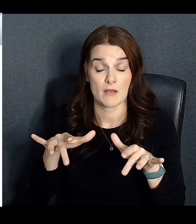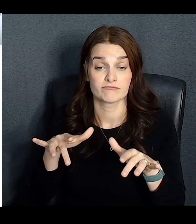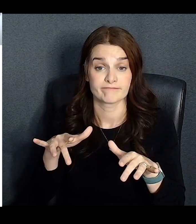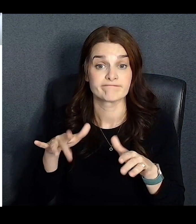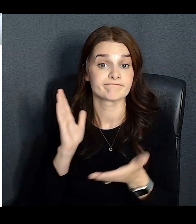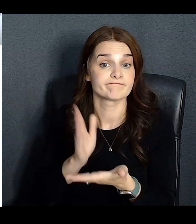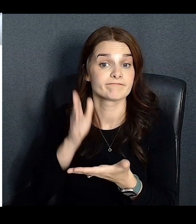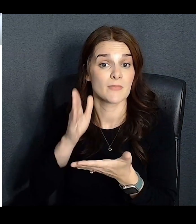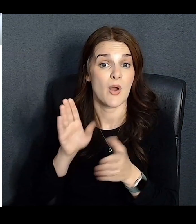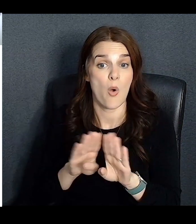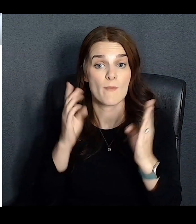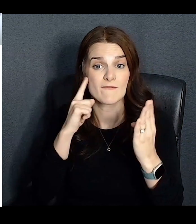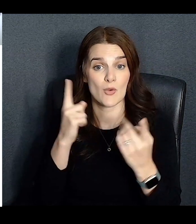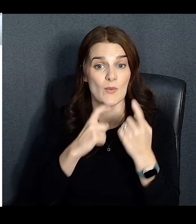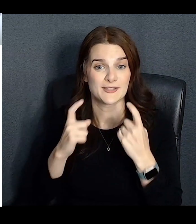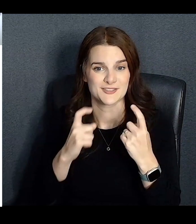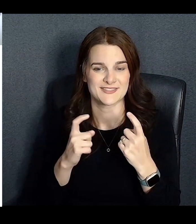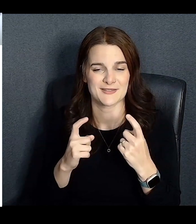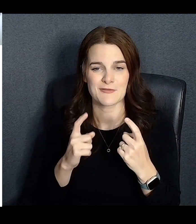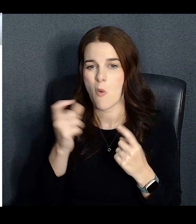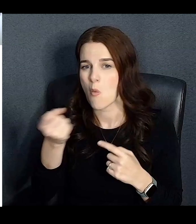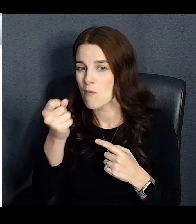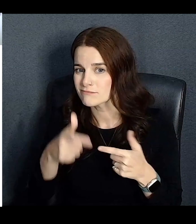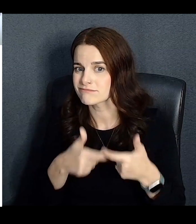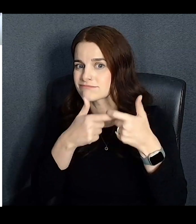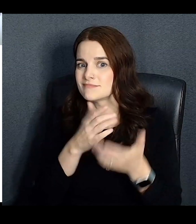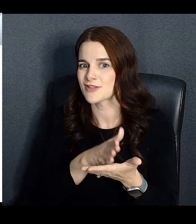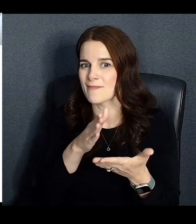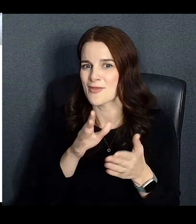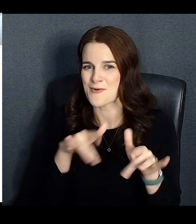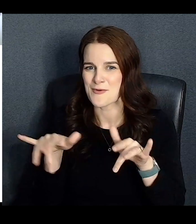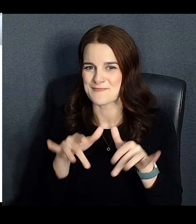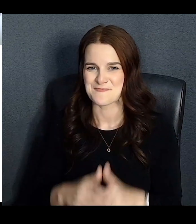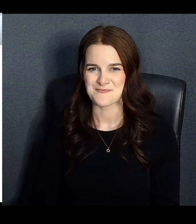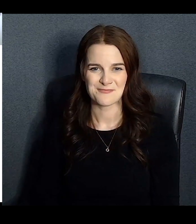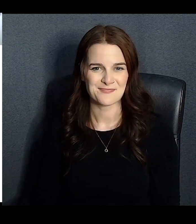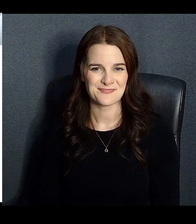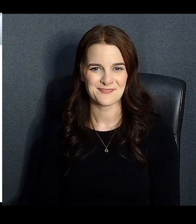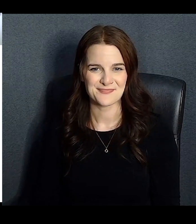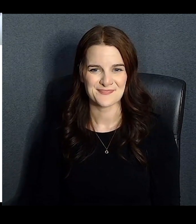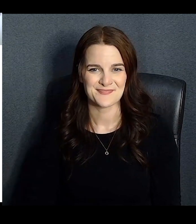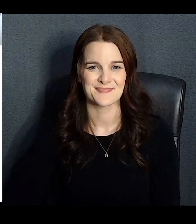recording now and open up the floor for questions. So give me one moment to stop the recording.